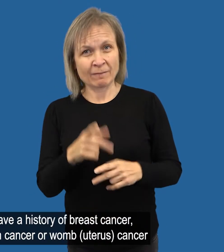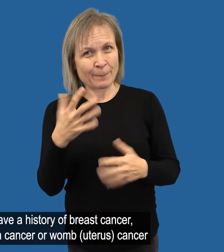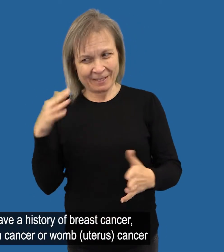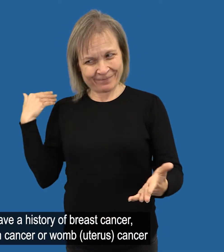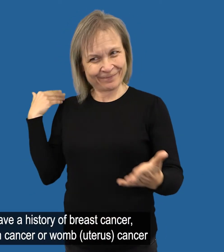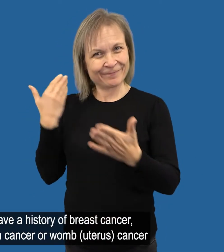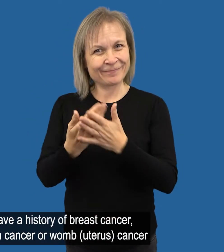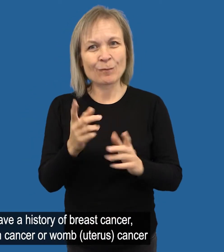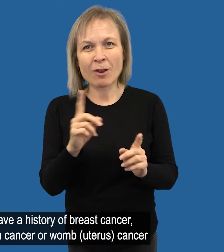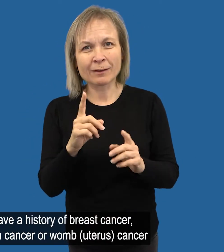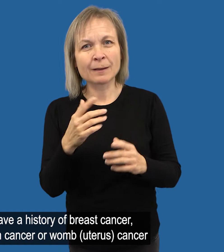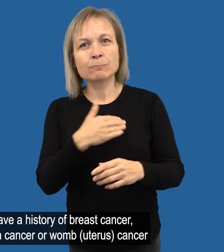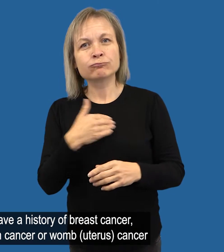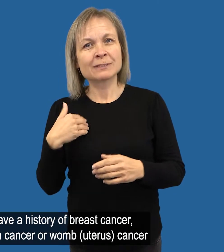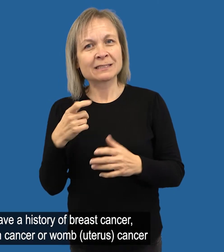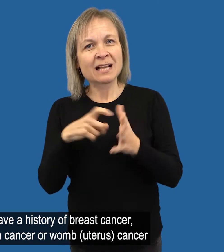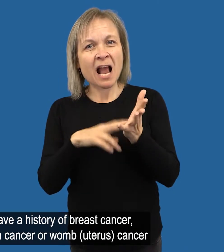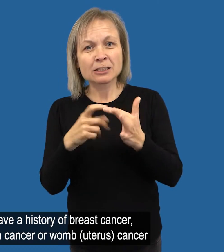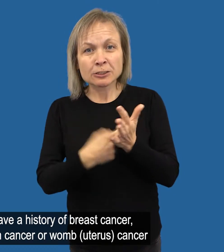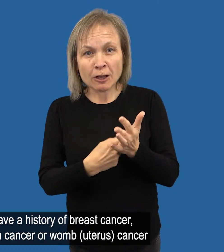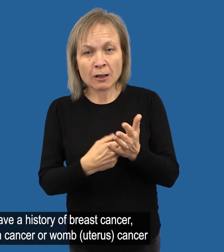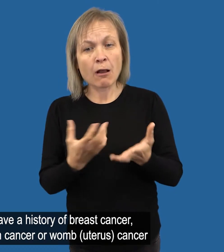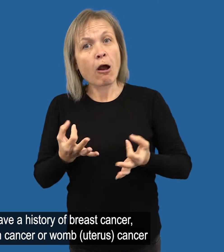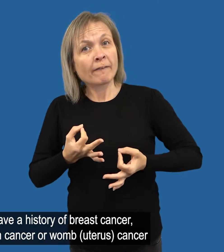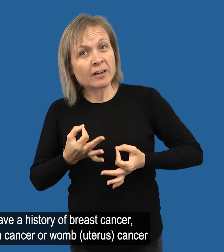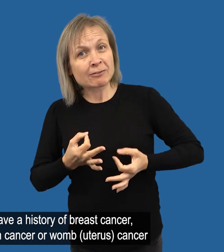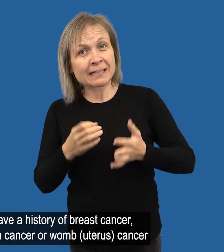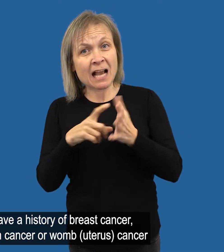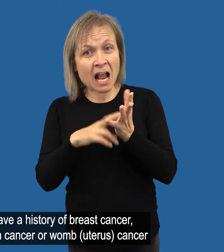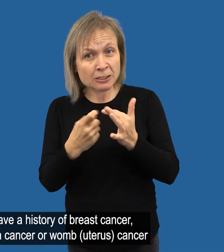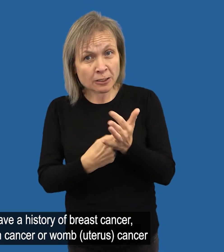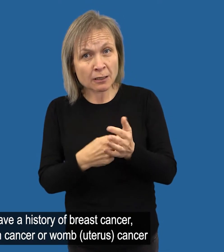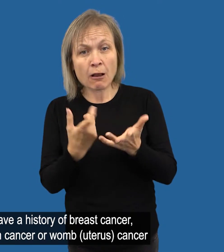have a history of breast cancer, ovarian cancer, or womb uterus cancer.